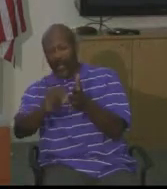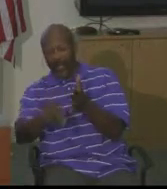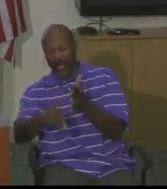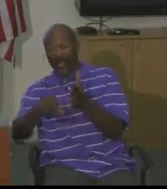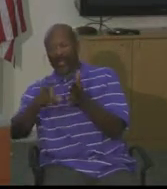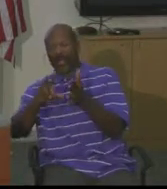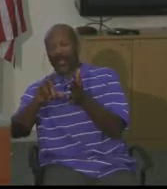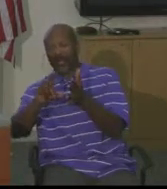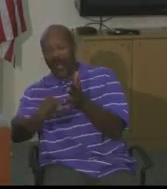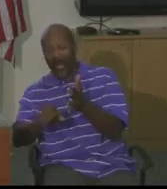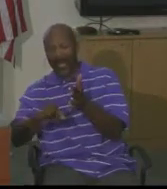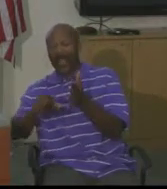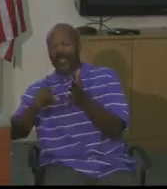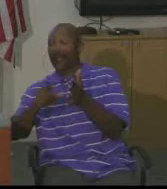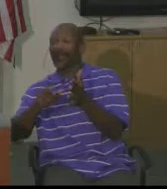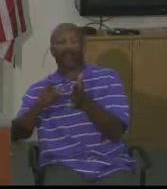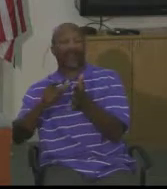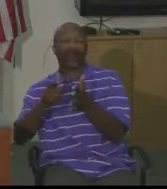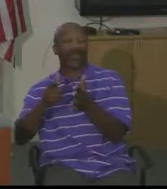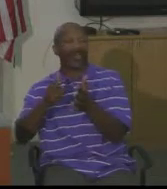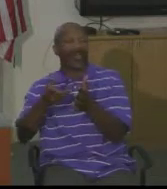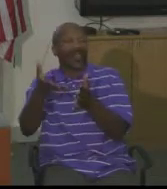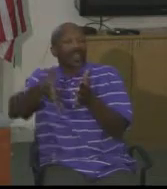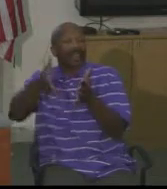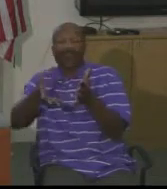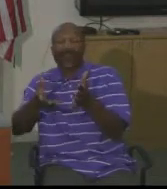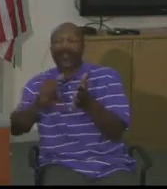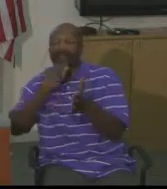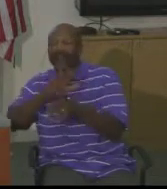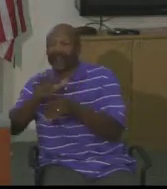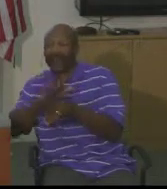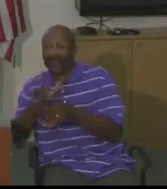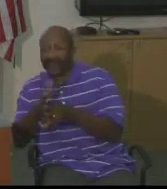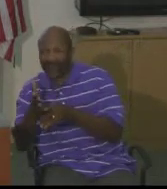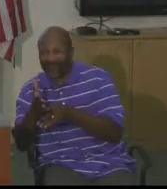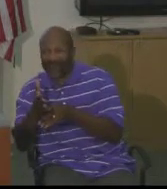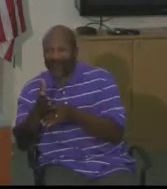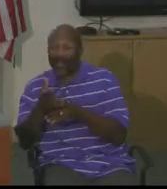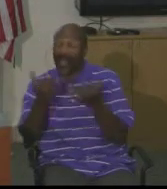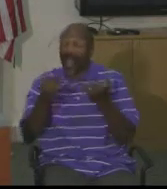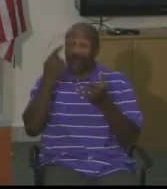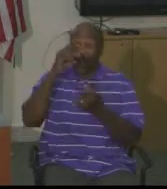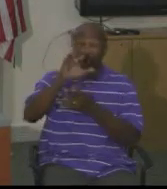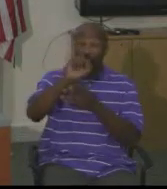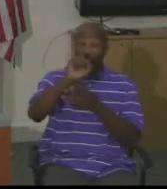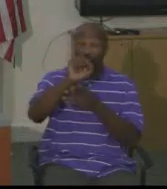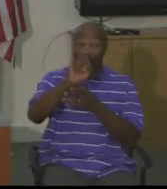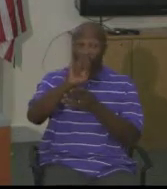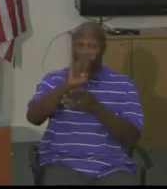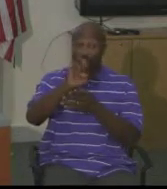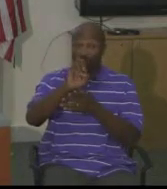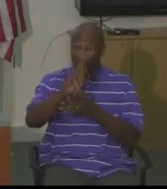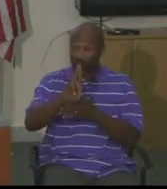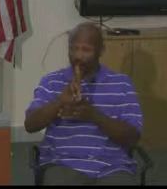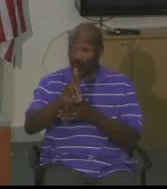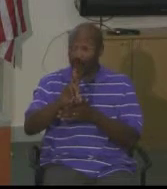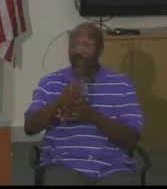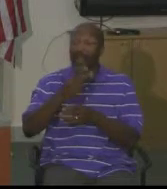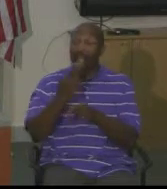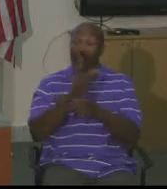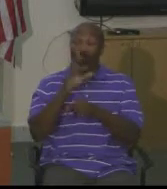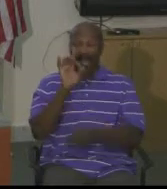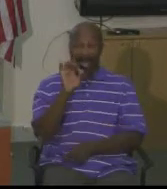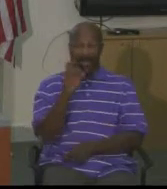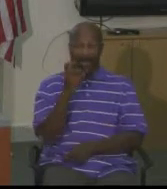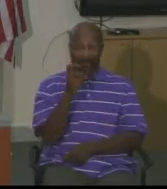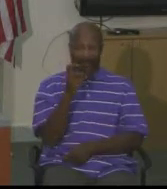10 gig. For servers will use an 8X slot to support